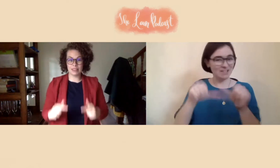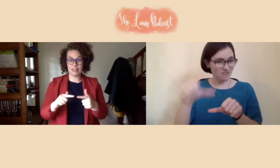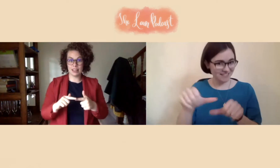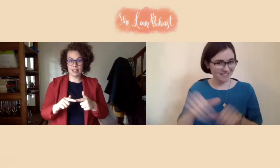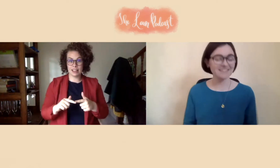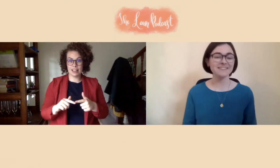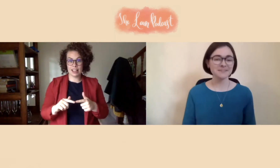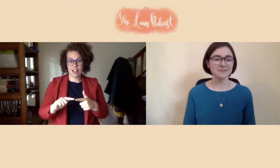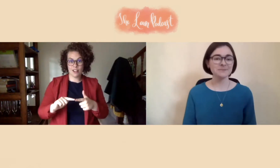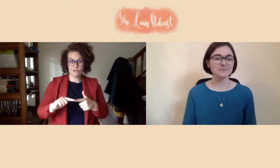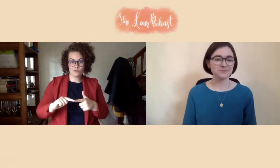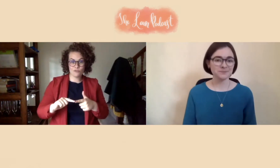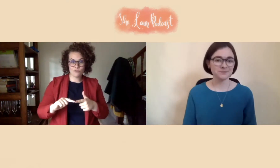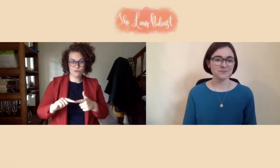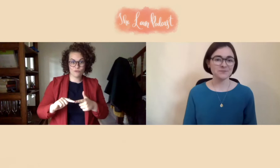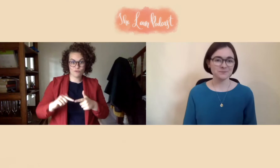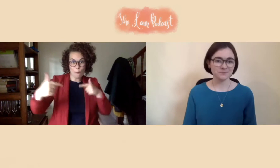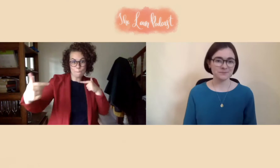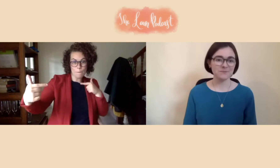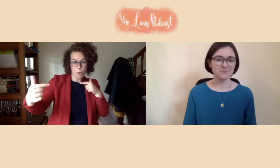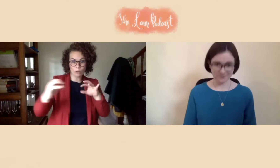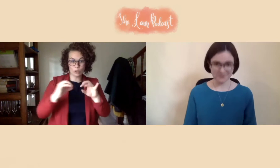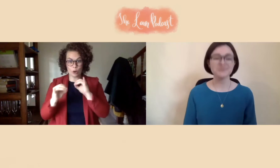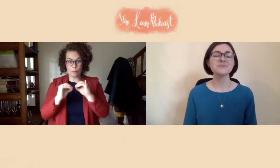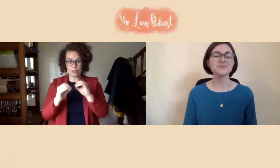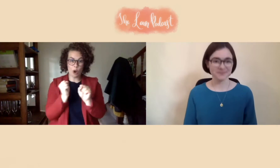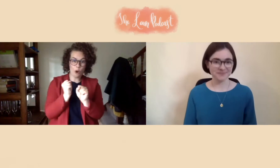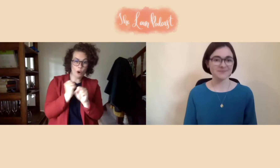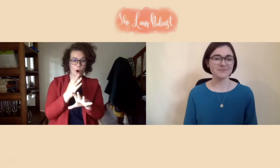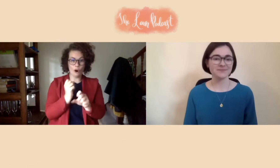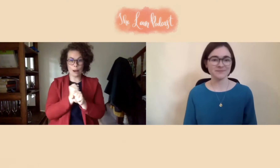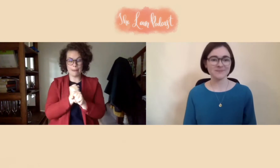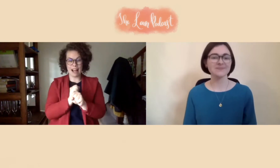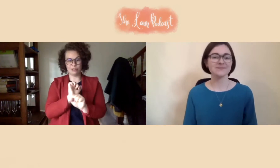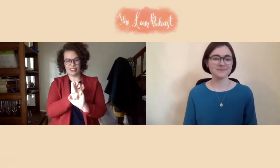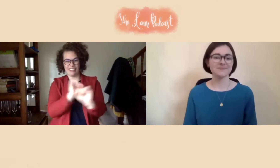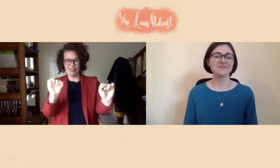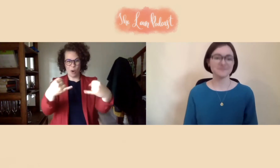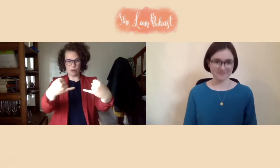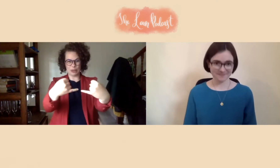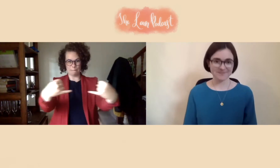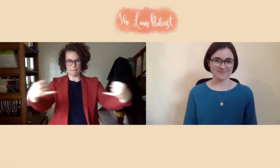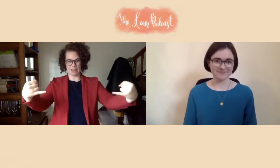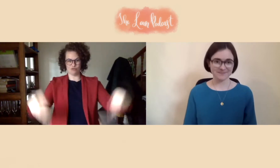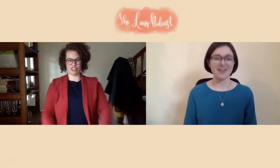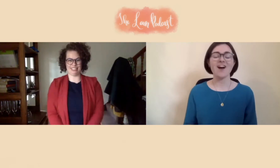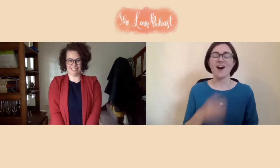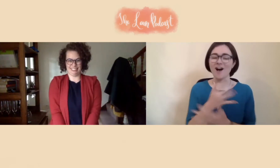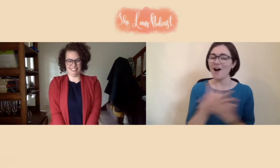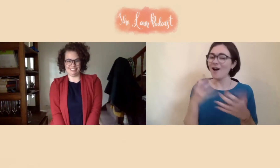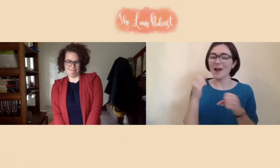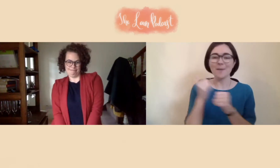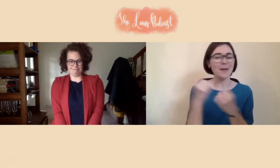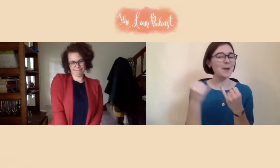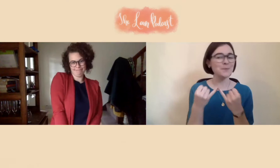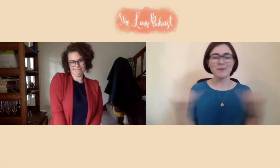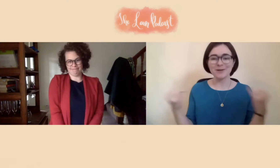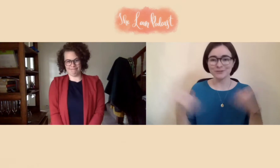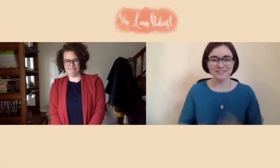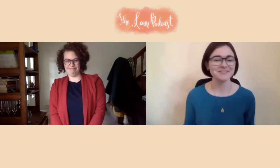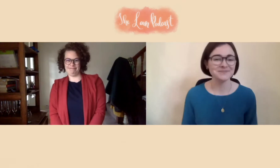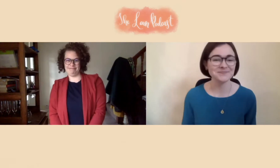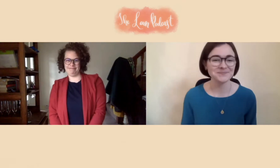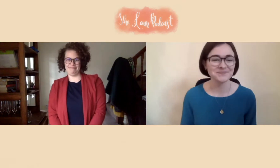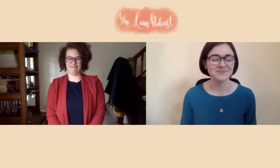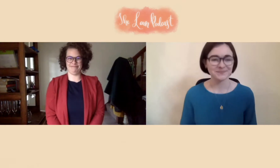boundaries. All about those boundaries. Yeah, I don't know your experience. My experience.